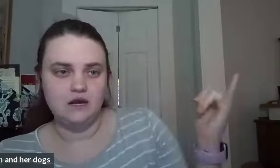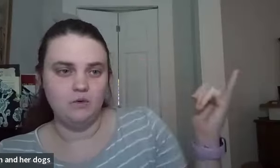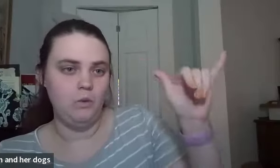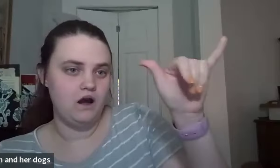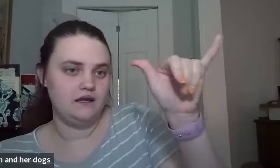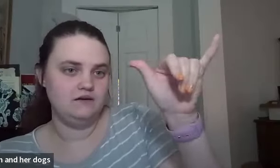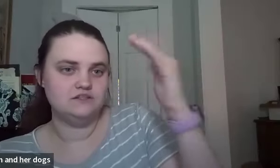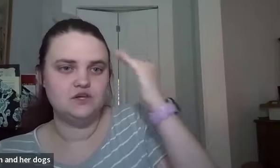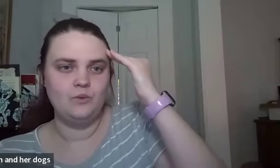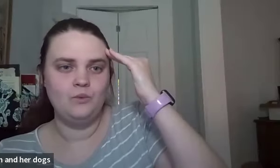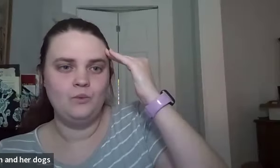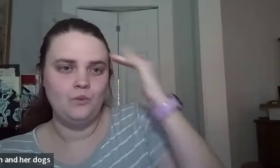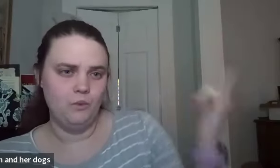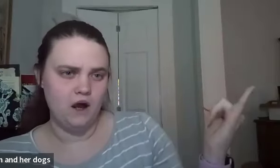a Y. So Y.